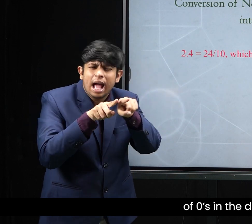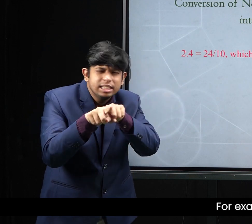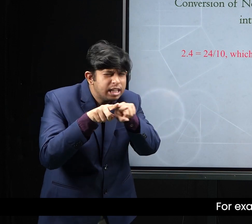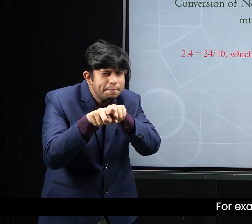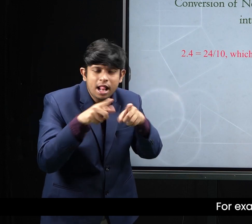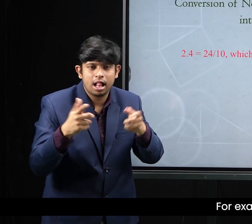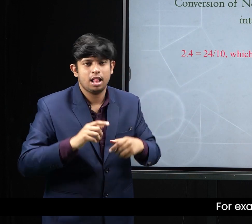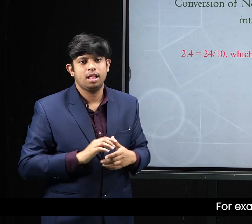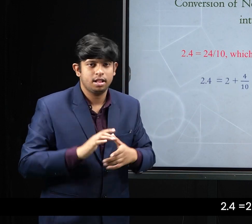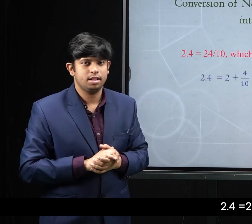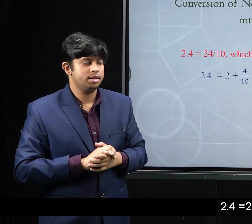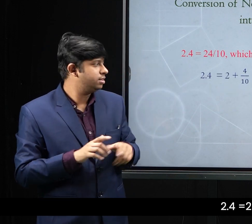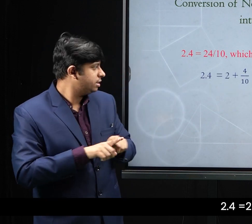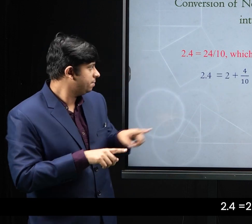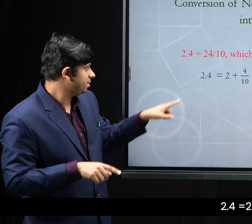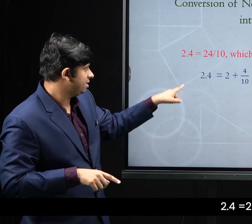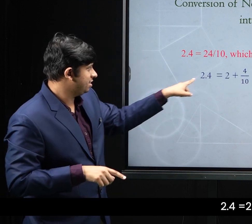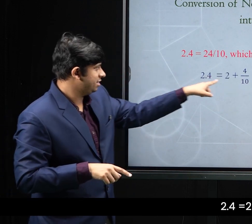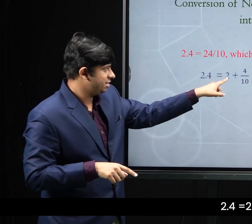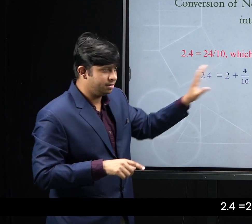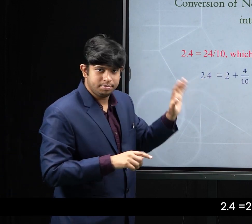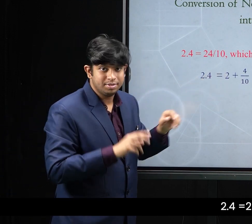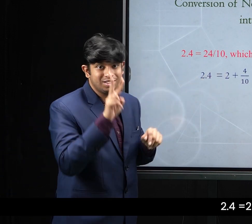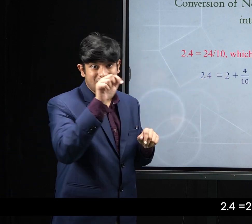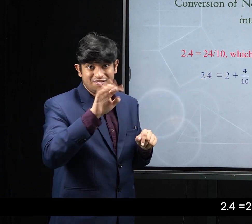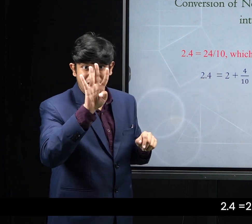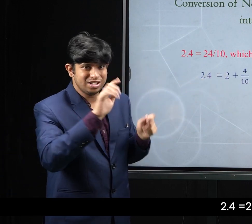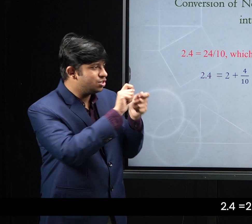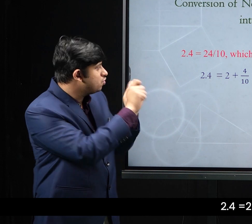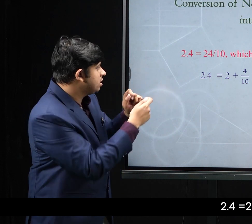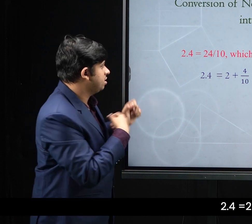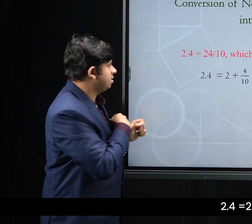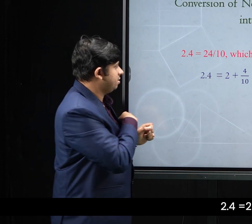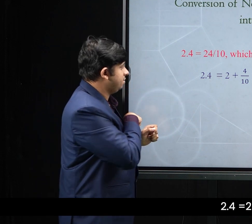For example, 2.4 is equal to 2 plus 4 by 10.